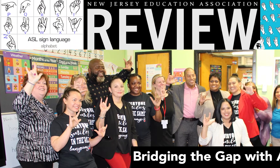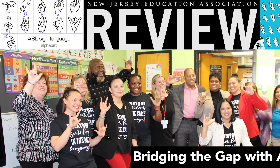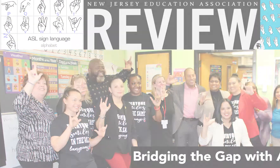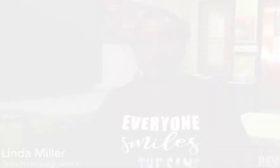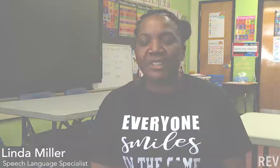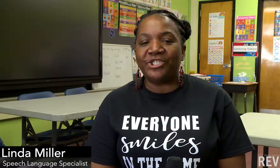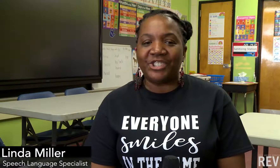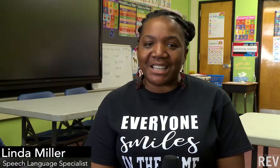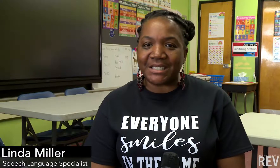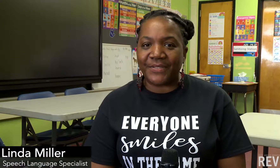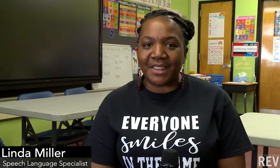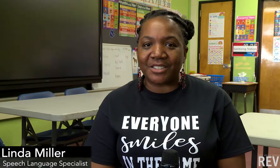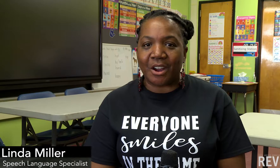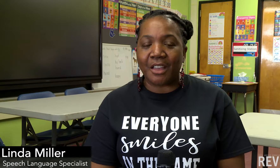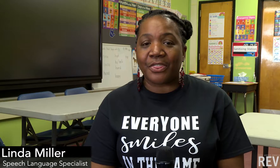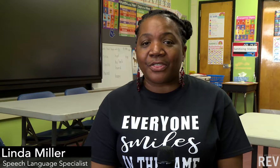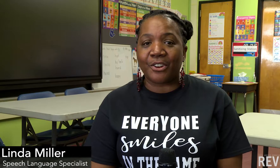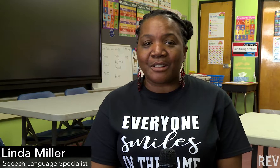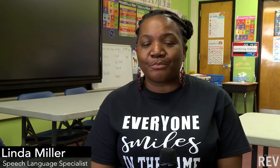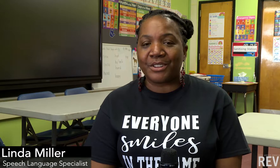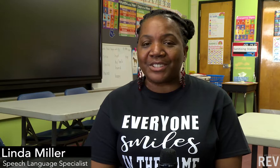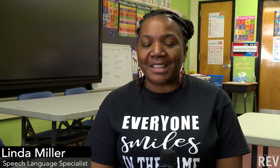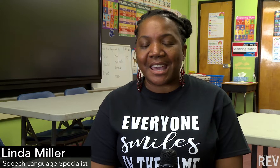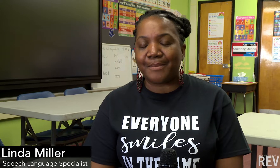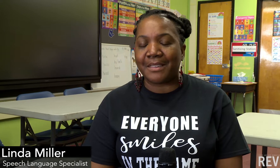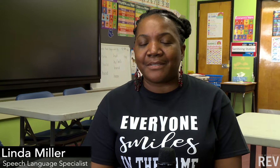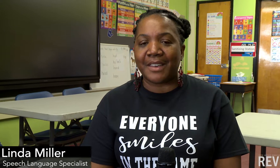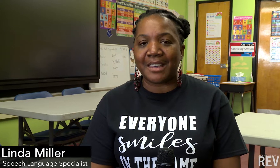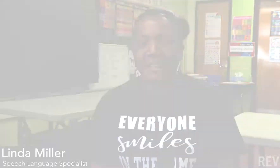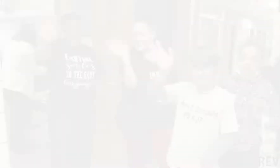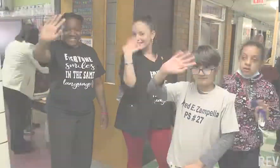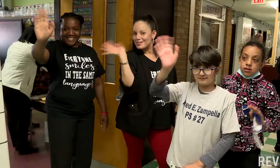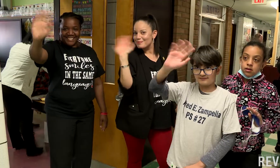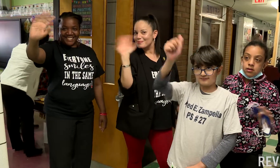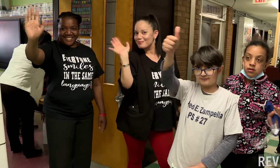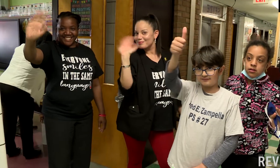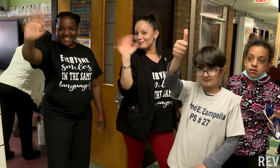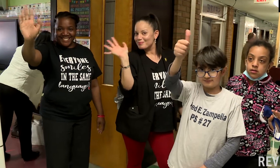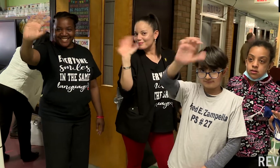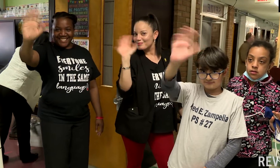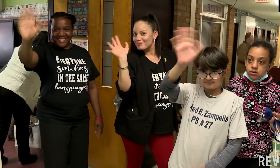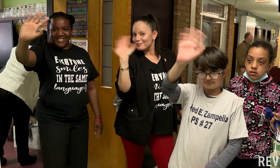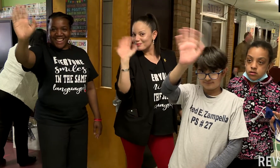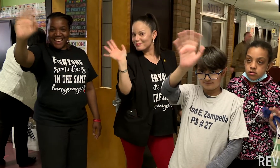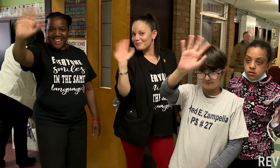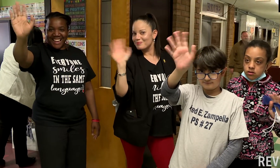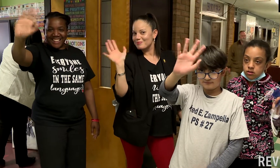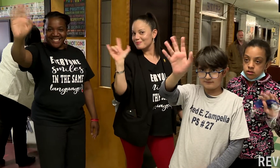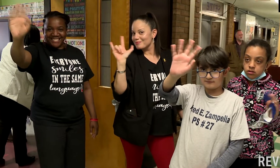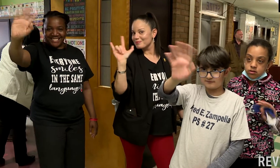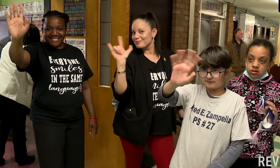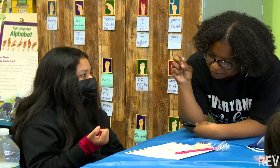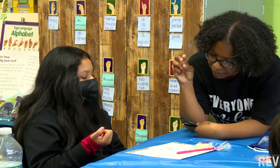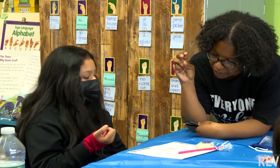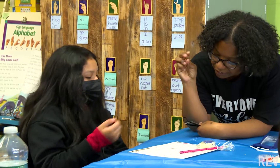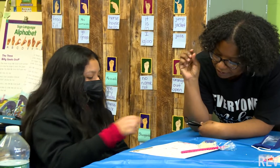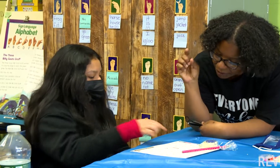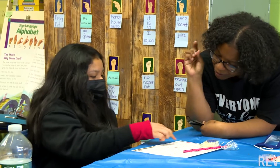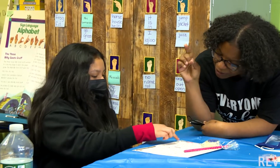We just finished our third Bridging the Gap event which entailed our AI program students and our students with an